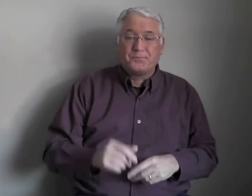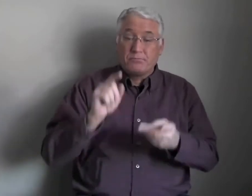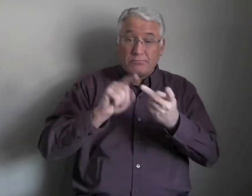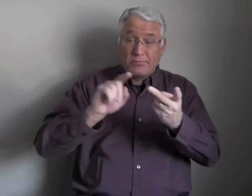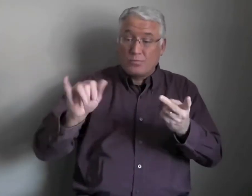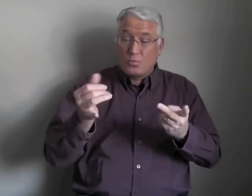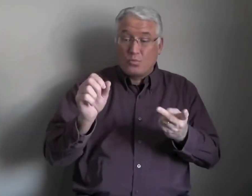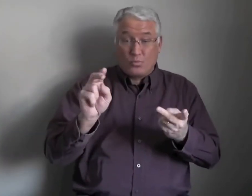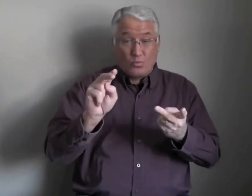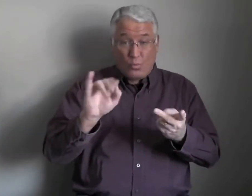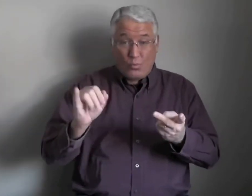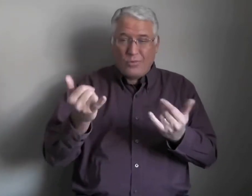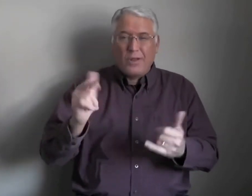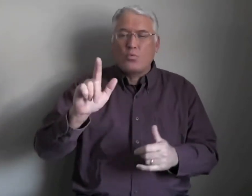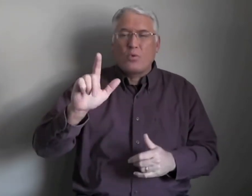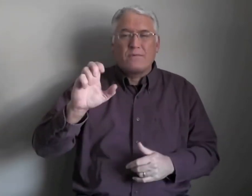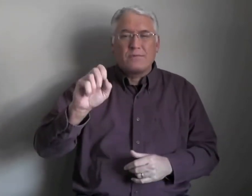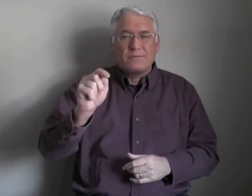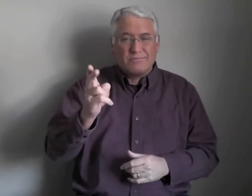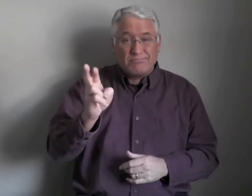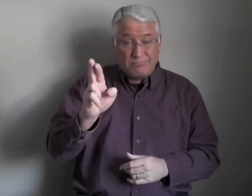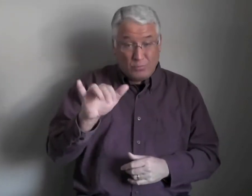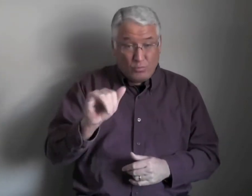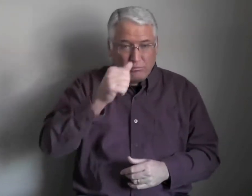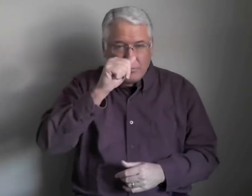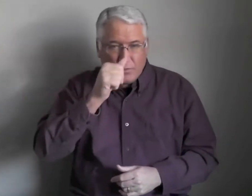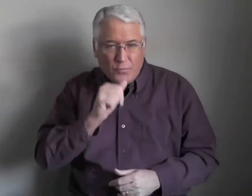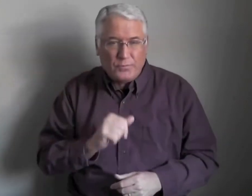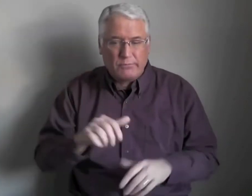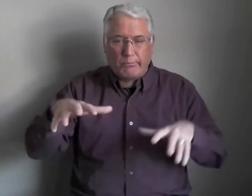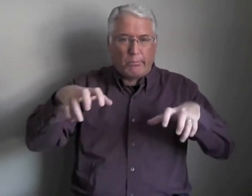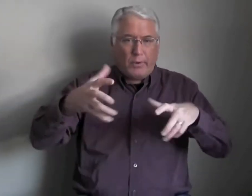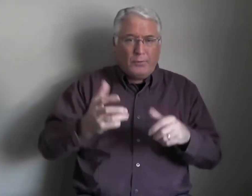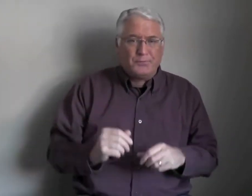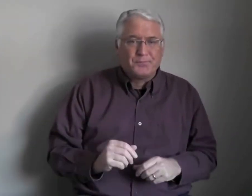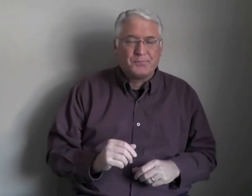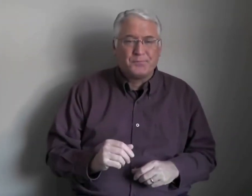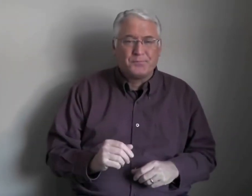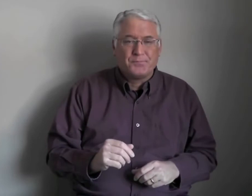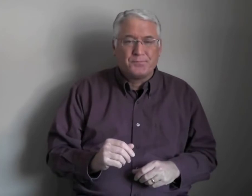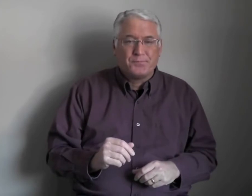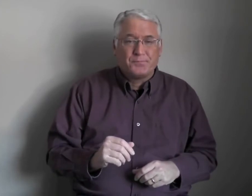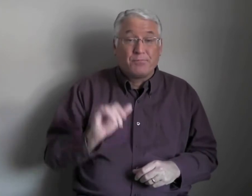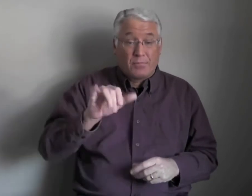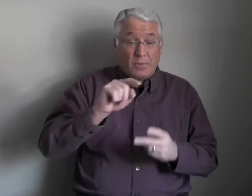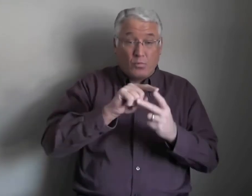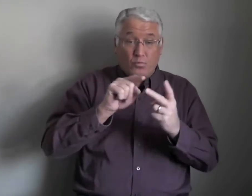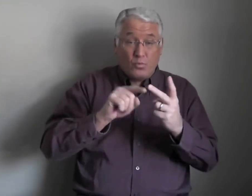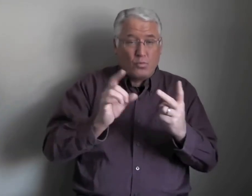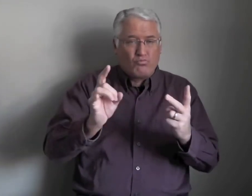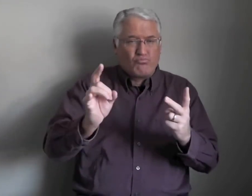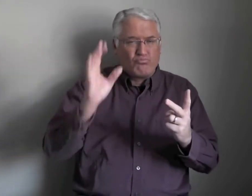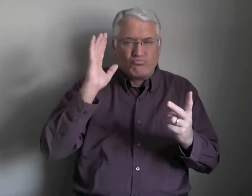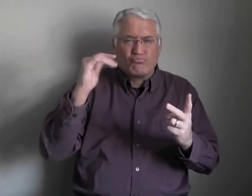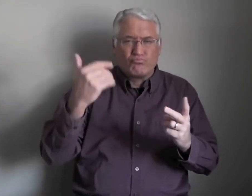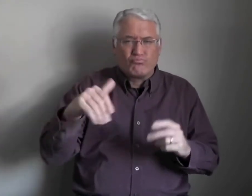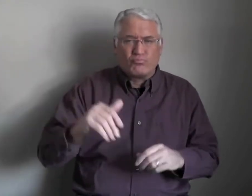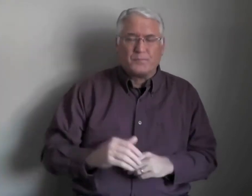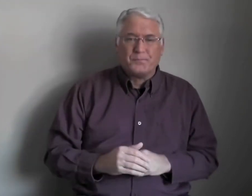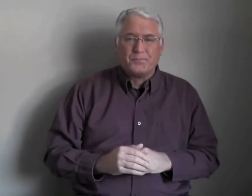death. Secondly, we talked about Joni. She suffered being paralyzed. These two went